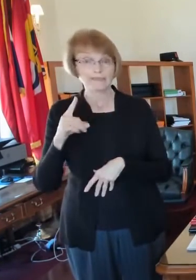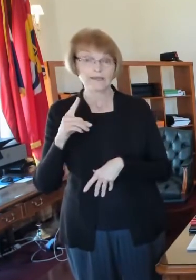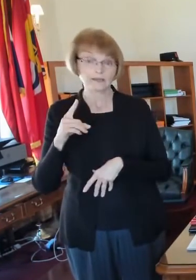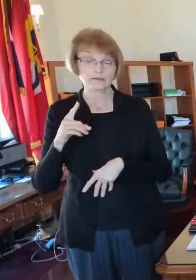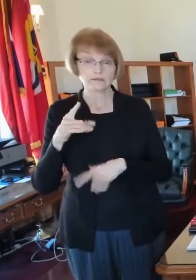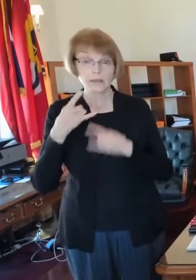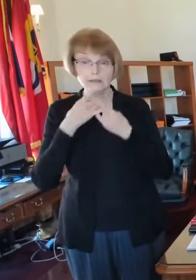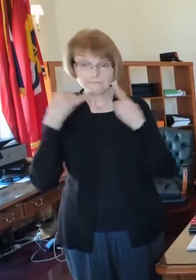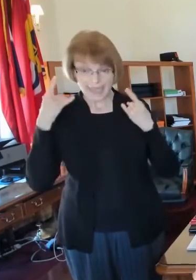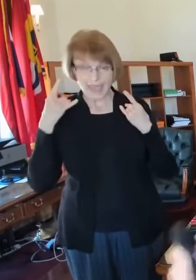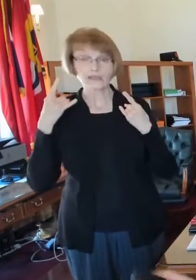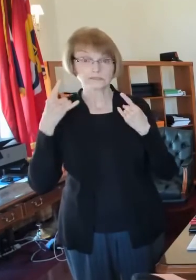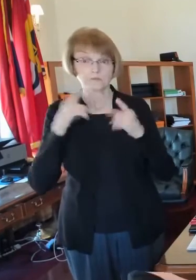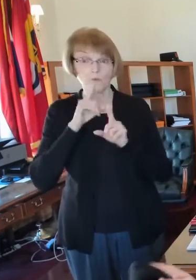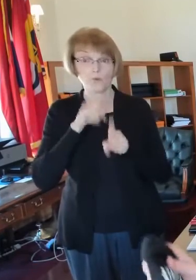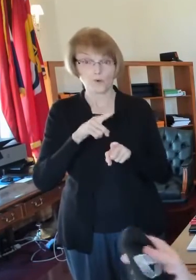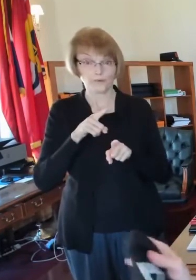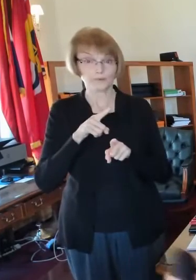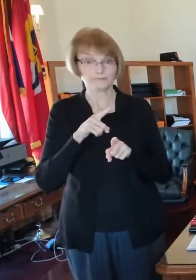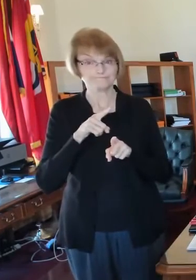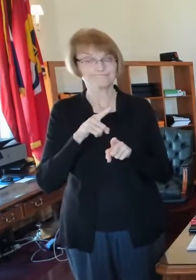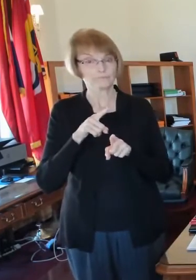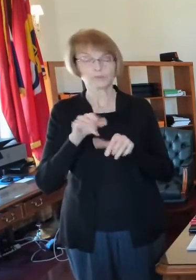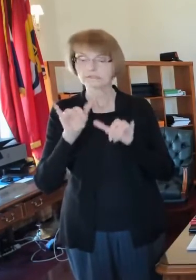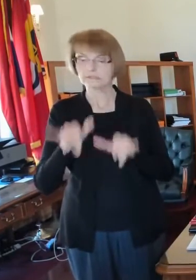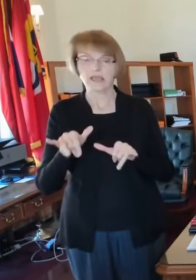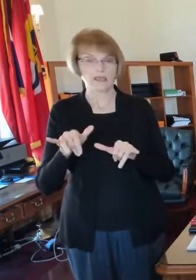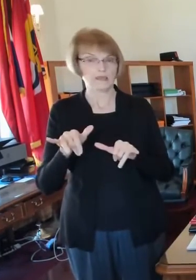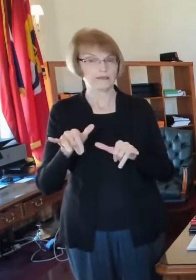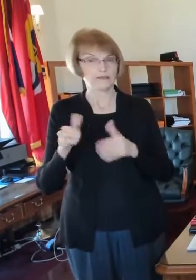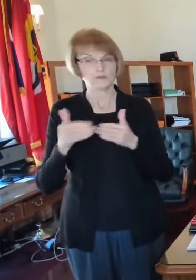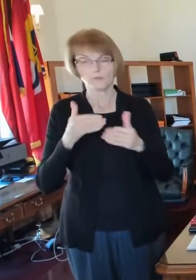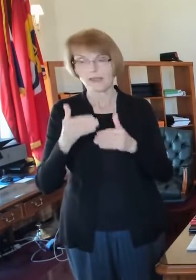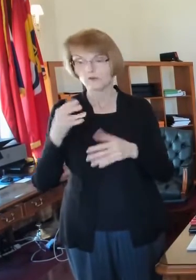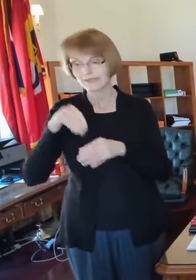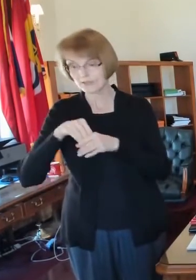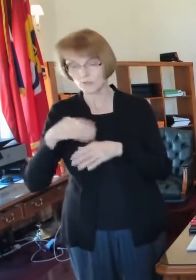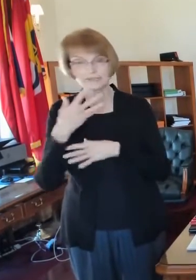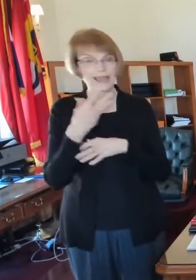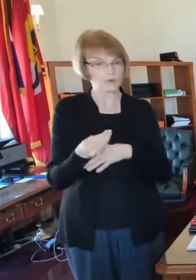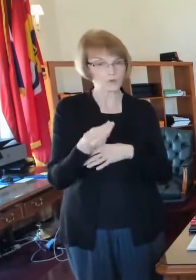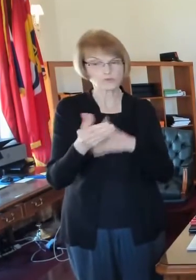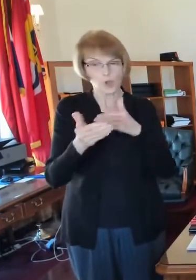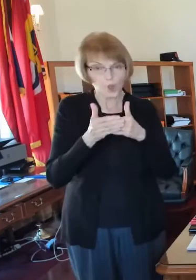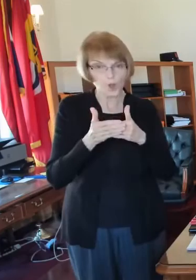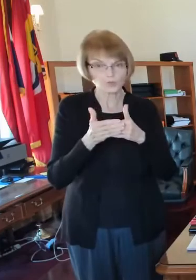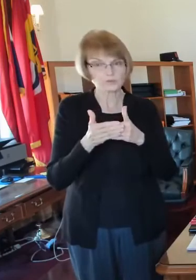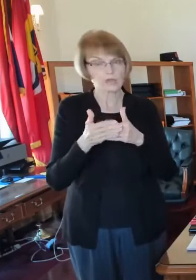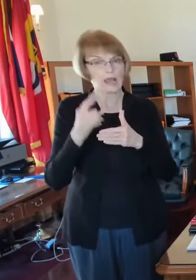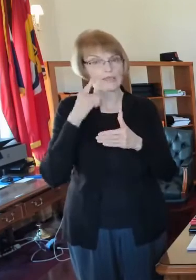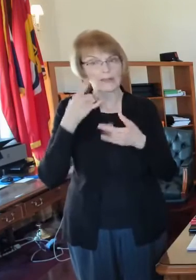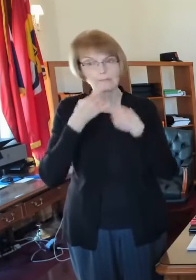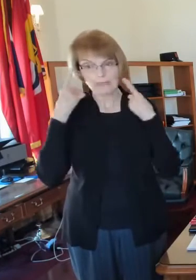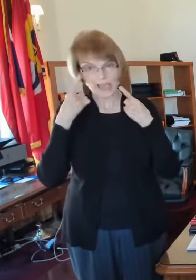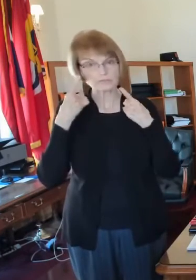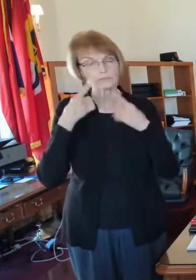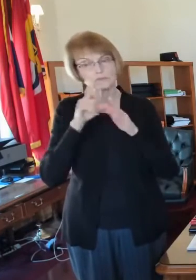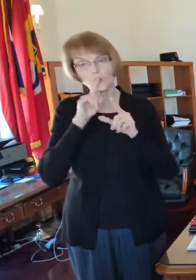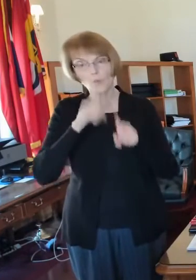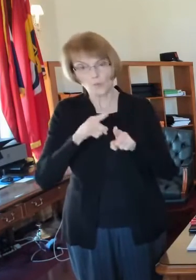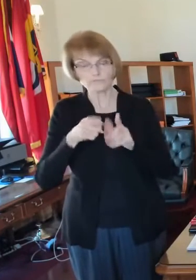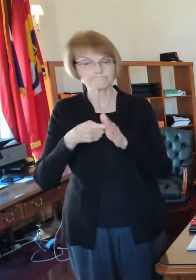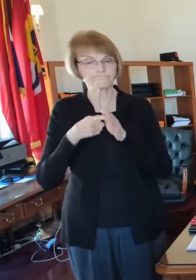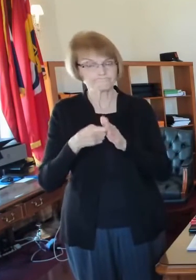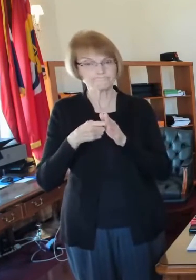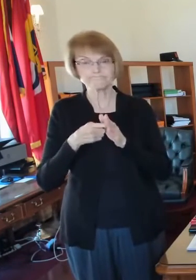for indoors and when you're outdoors in close proximity for a while. We're not